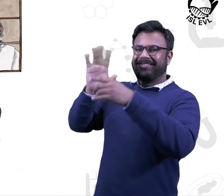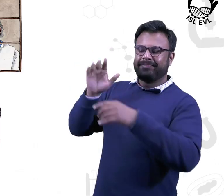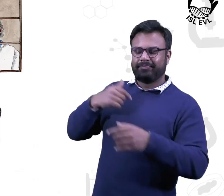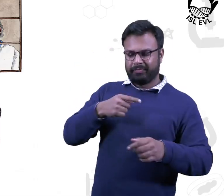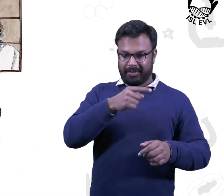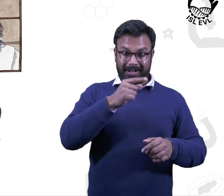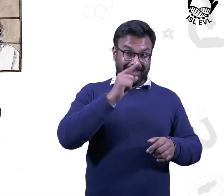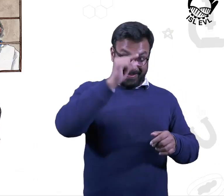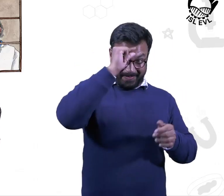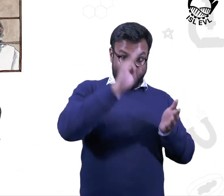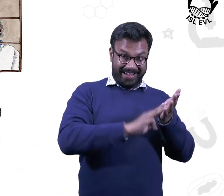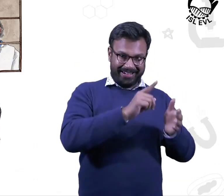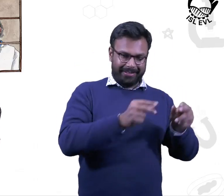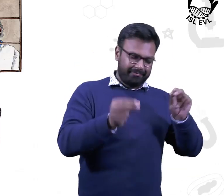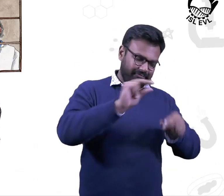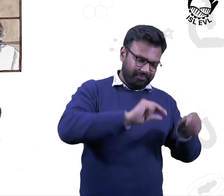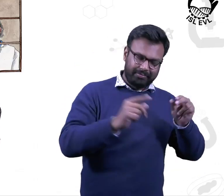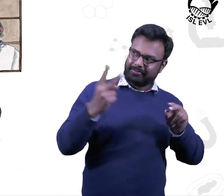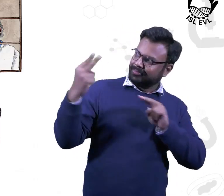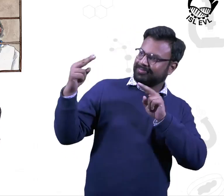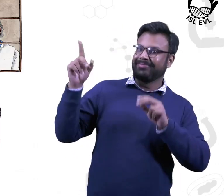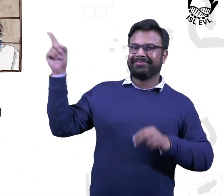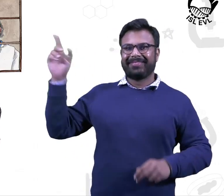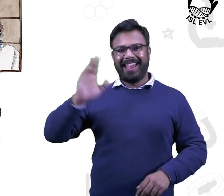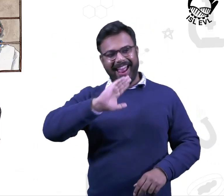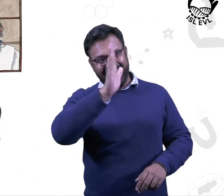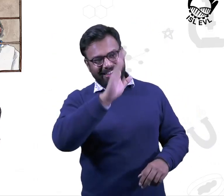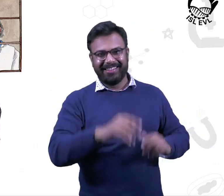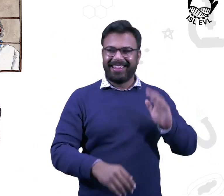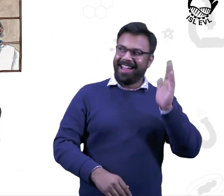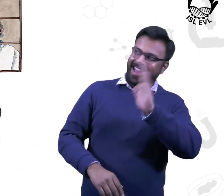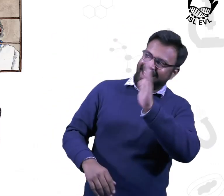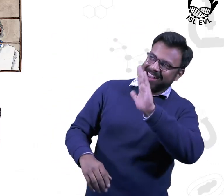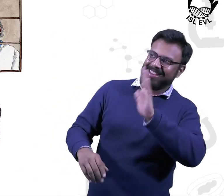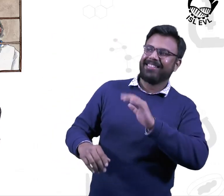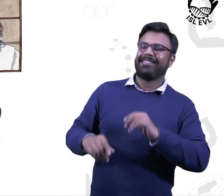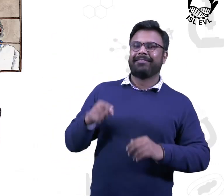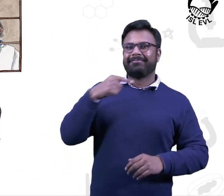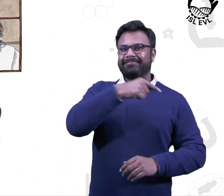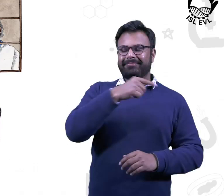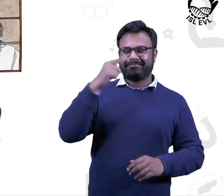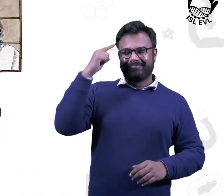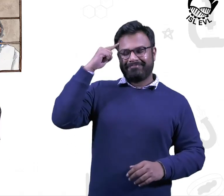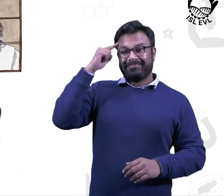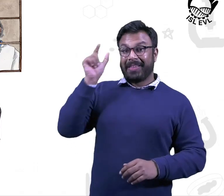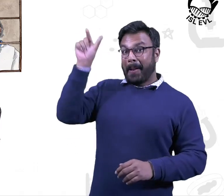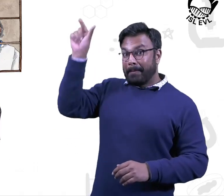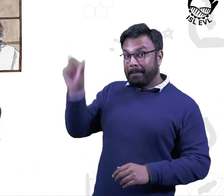Dr. Mark used to find time to ensure he had a chit chat with Dr. Manjula.